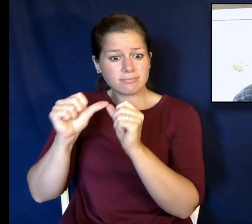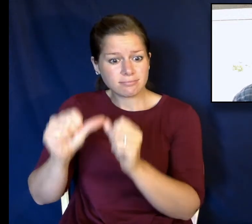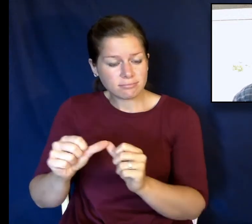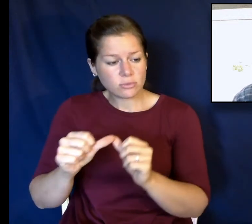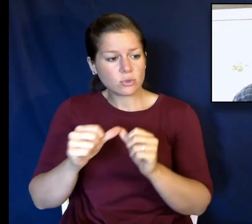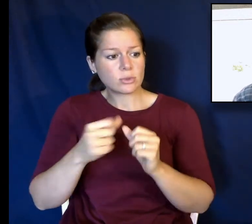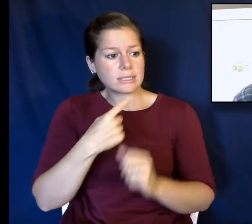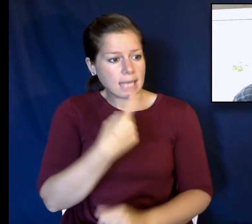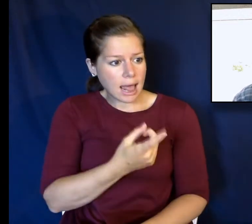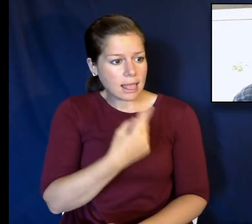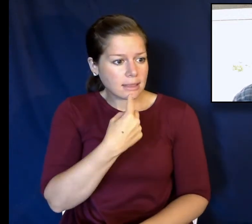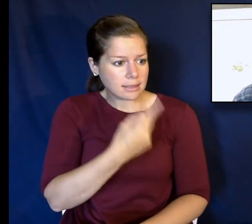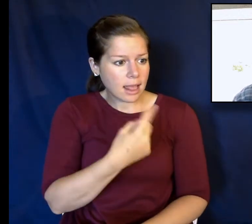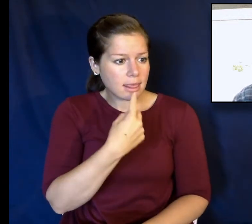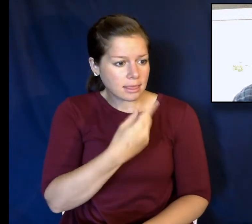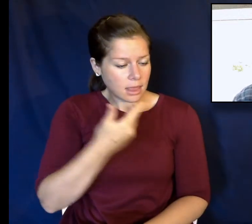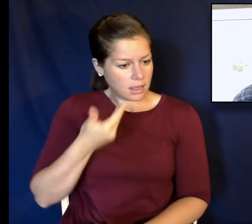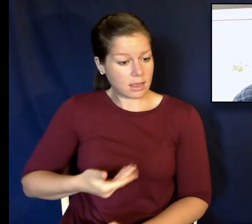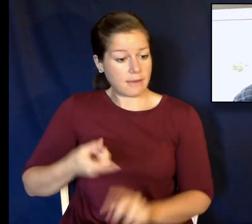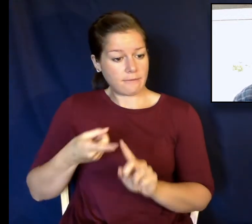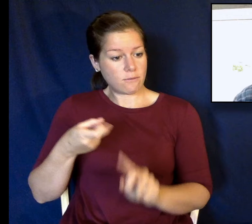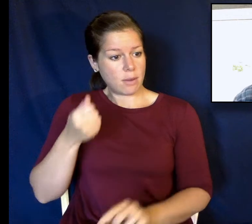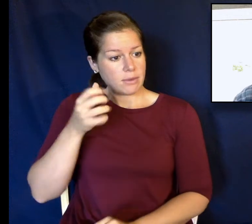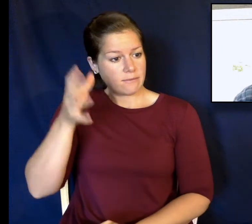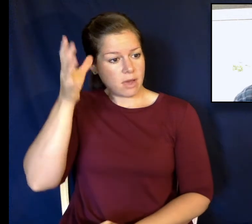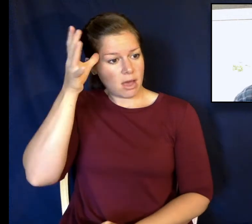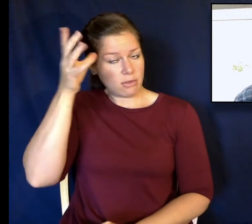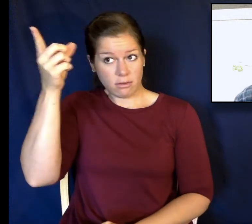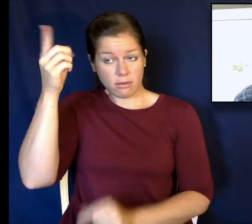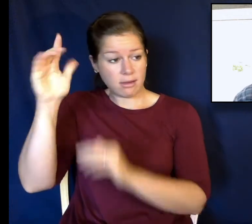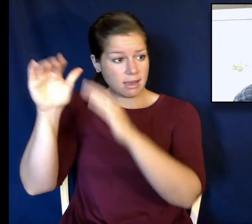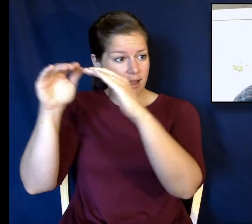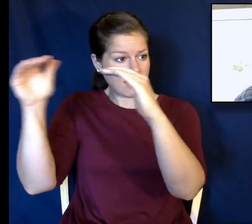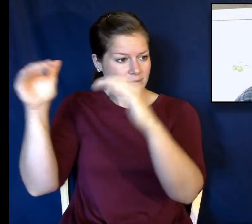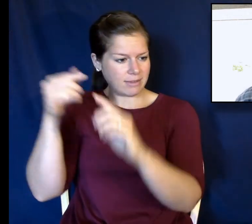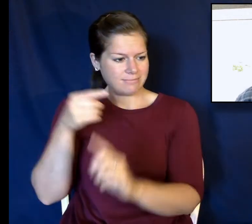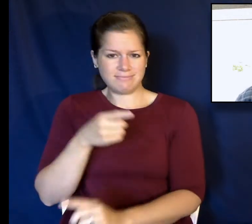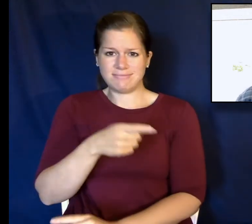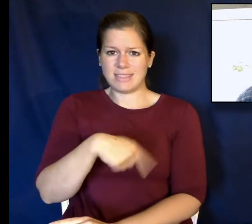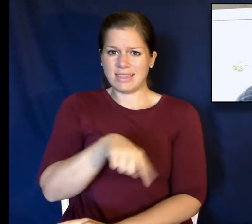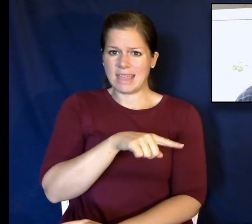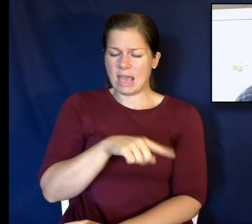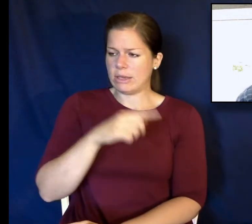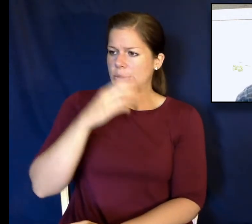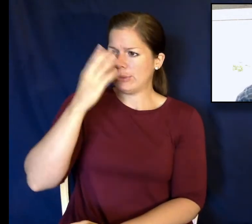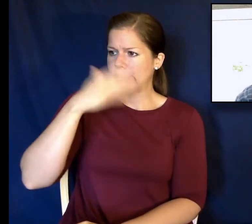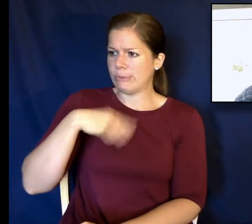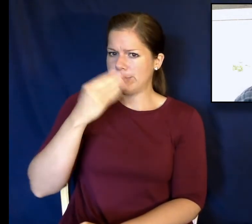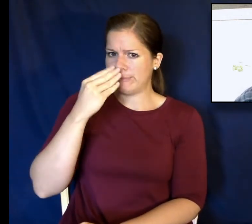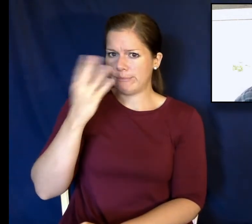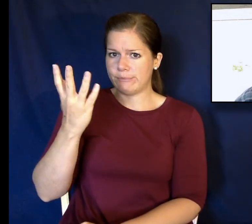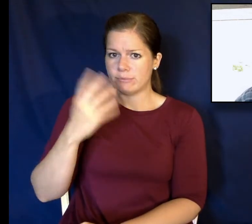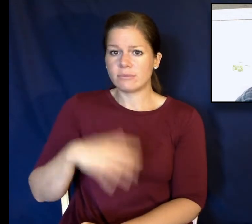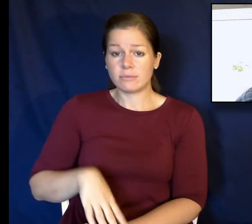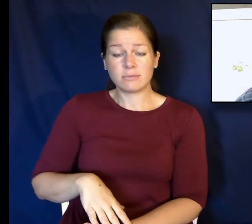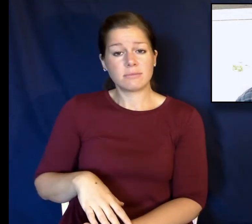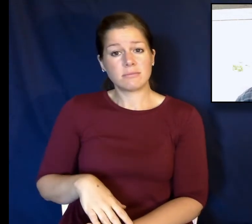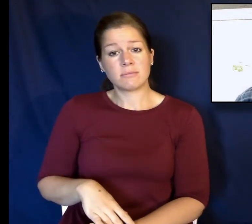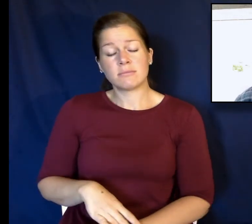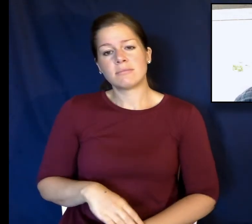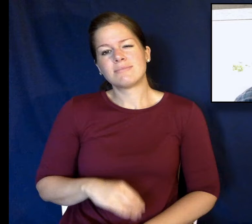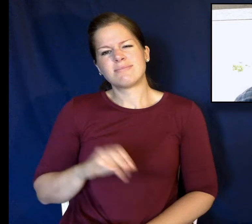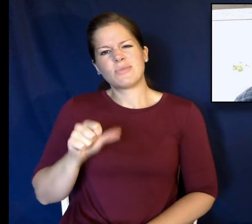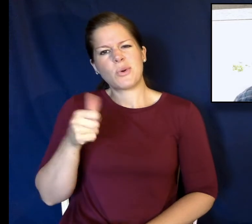by, that he was there representing the Father in heaven. And we know that through some other gospels, especially the Gospel of John.